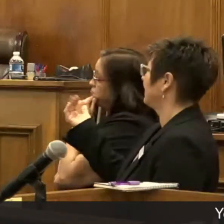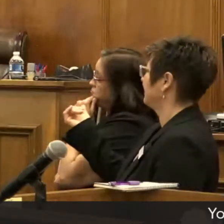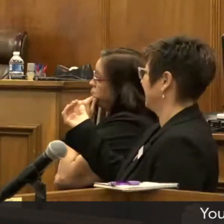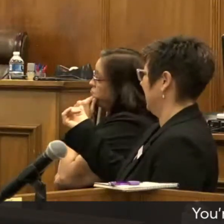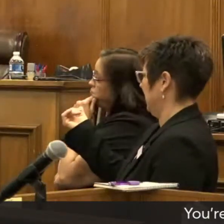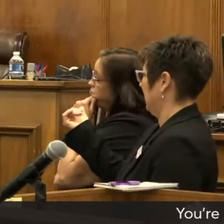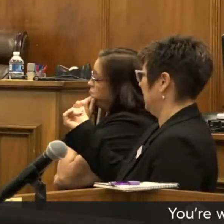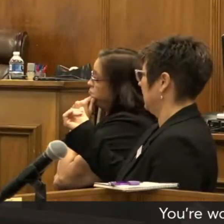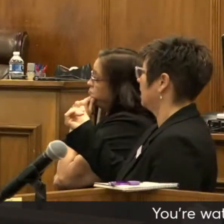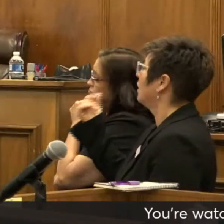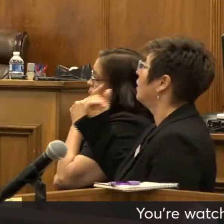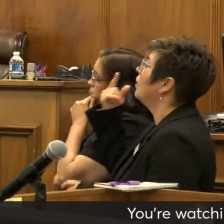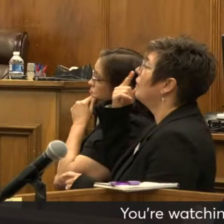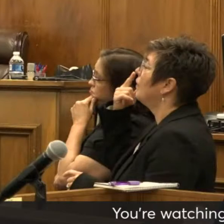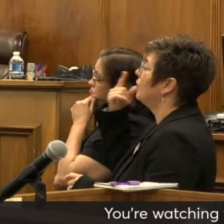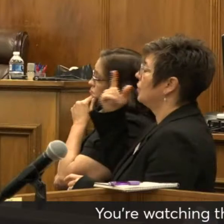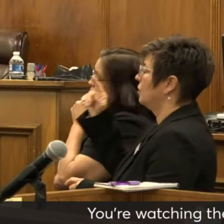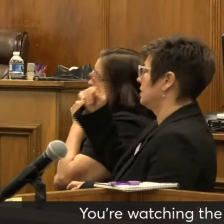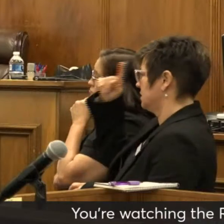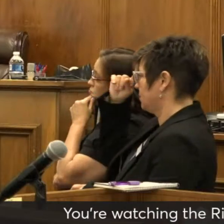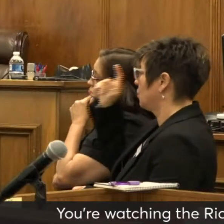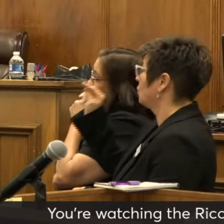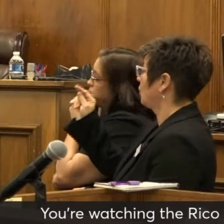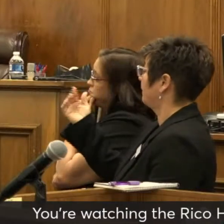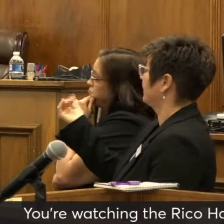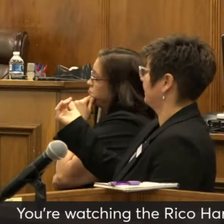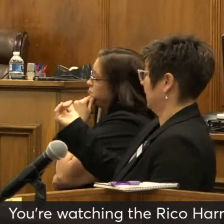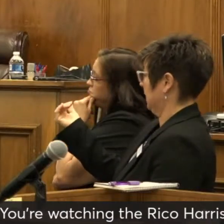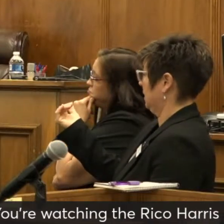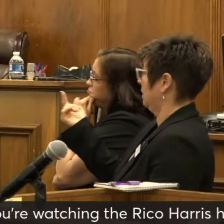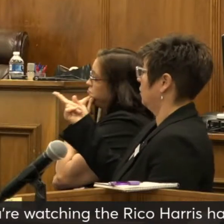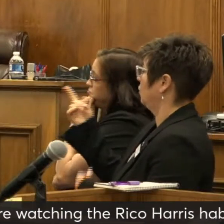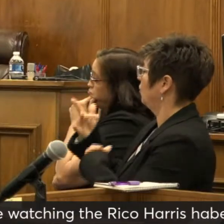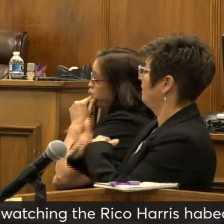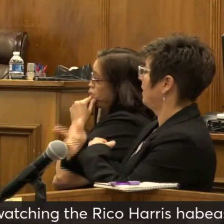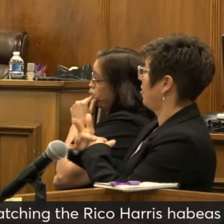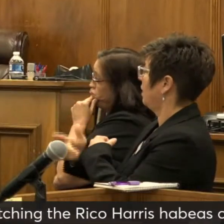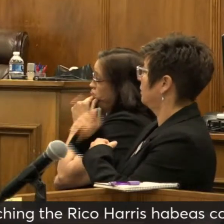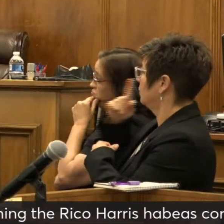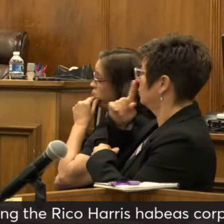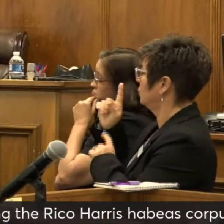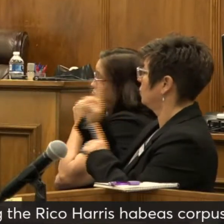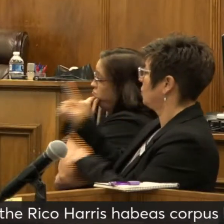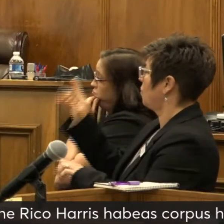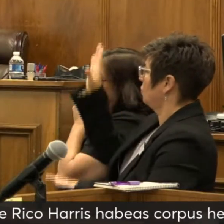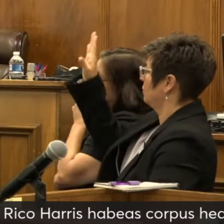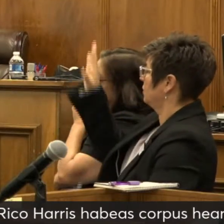trial, to testify?